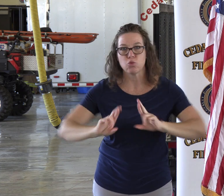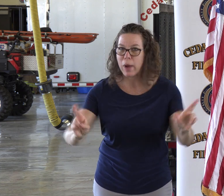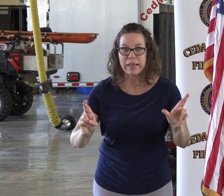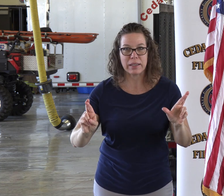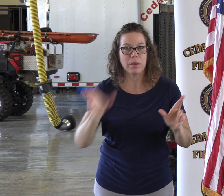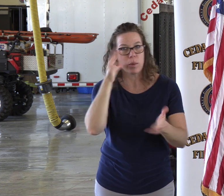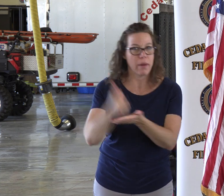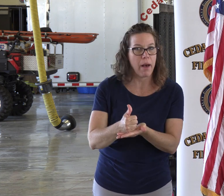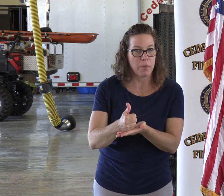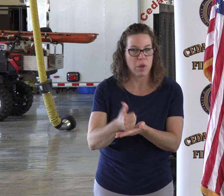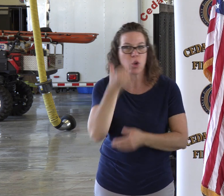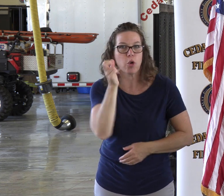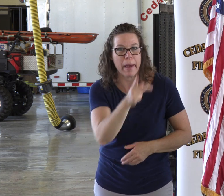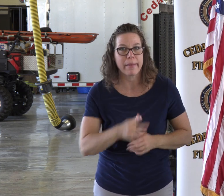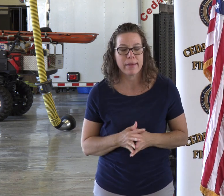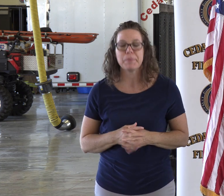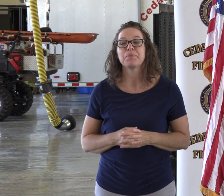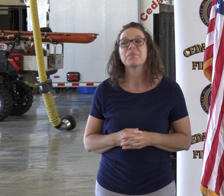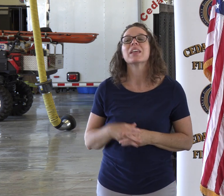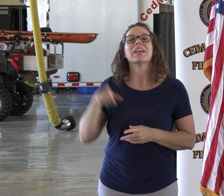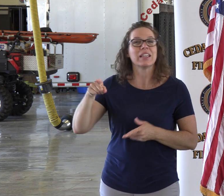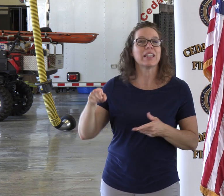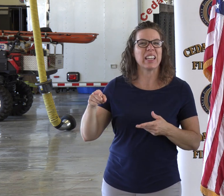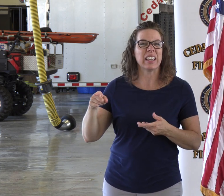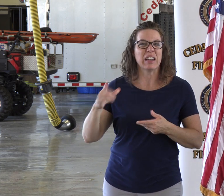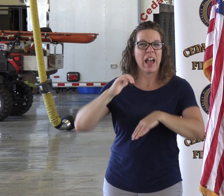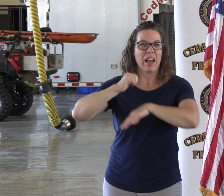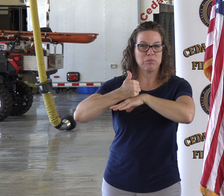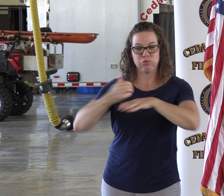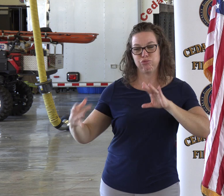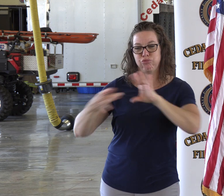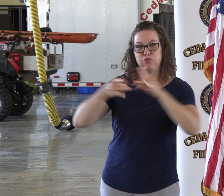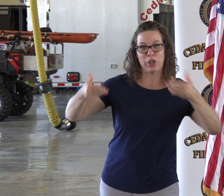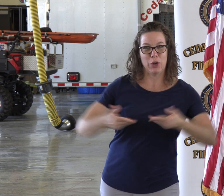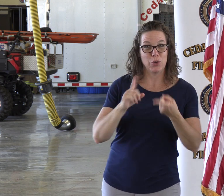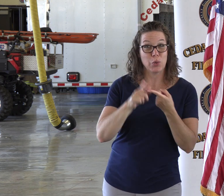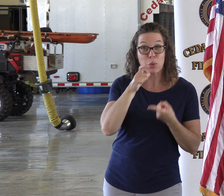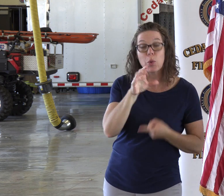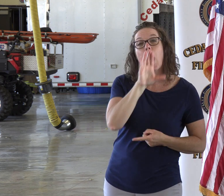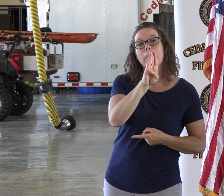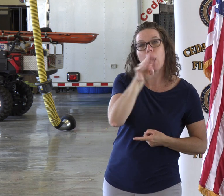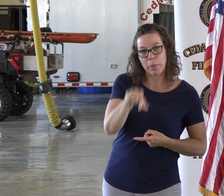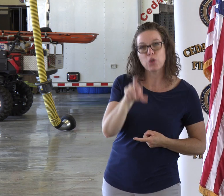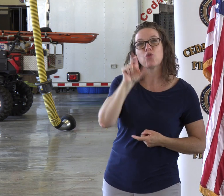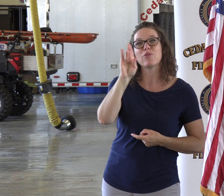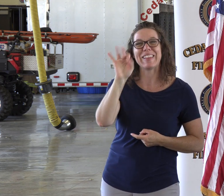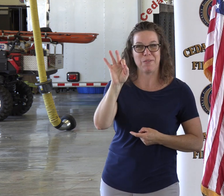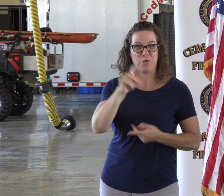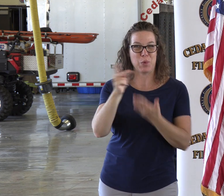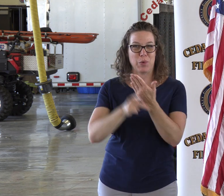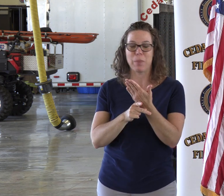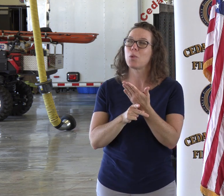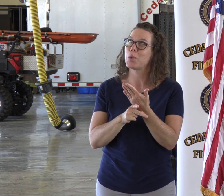the answer. I'll call you back. And he introduced us at that time to Barbecue Relief. And we're